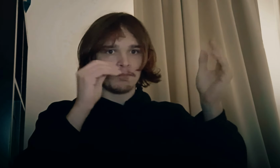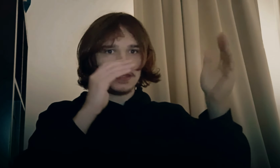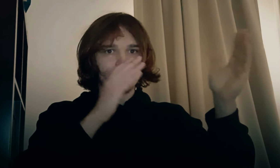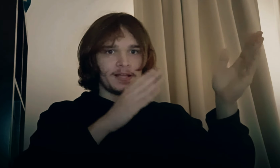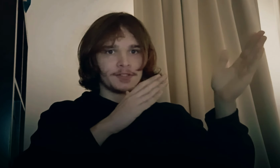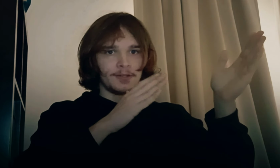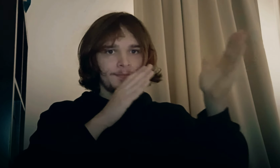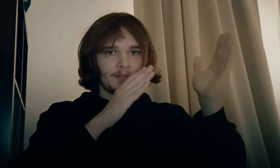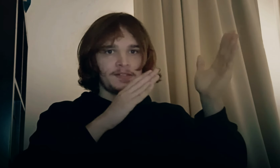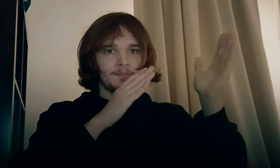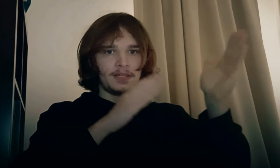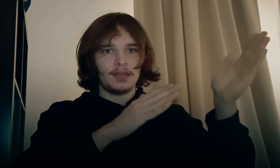being masculine means being